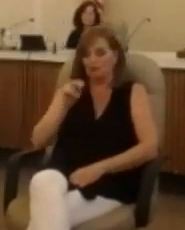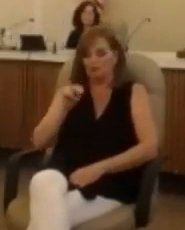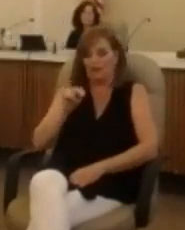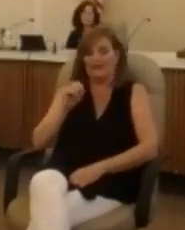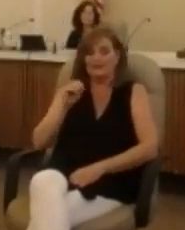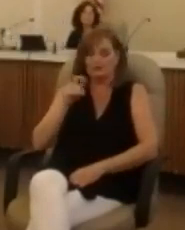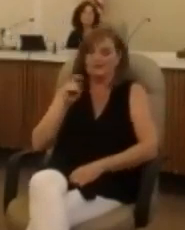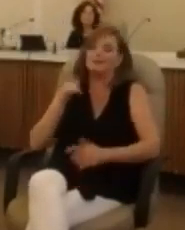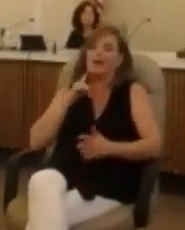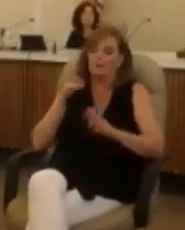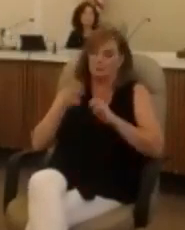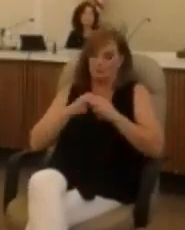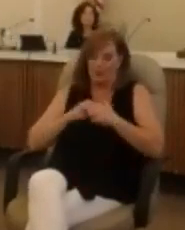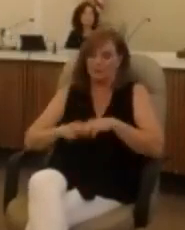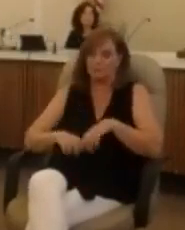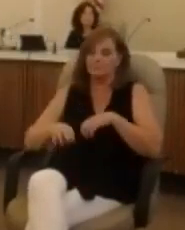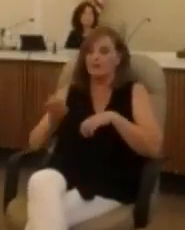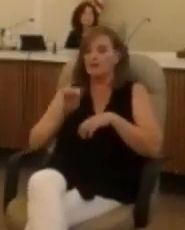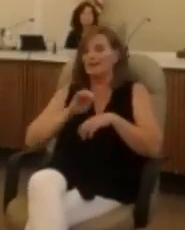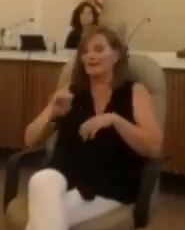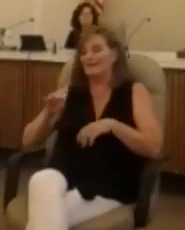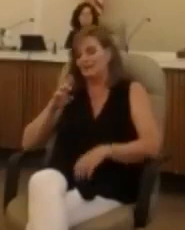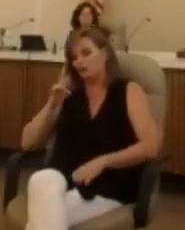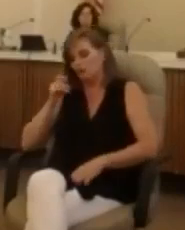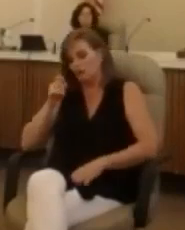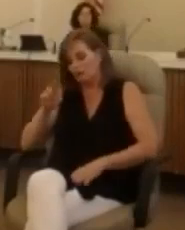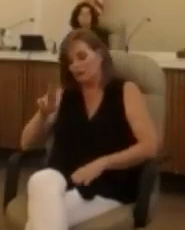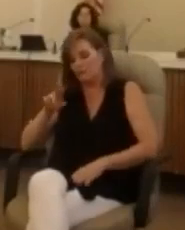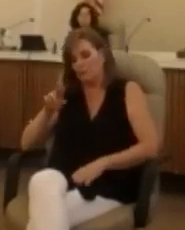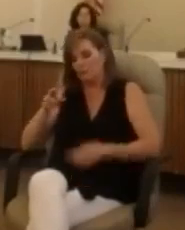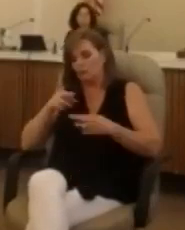East River Road has a number of them.